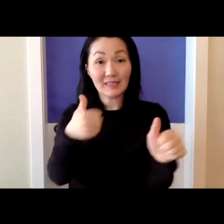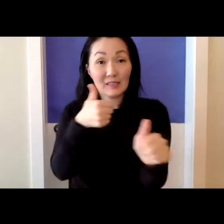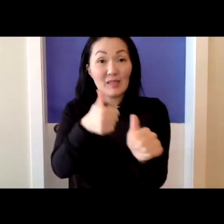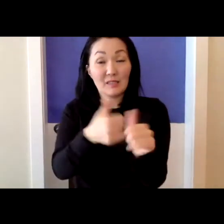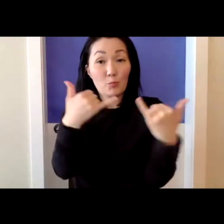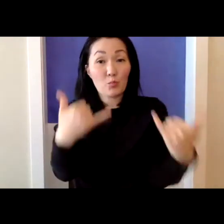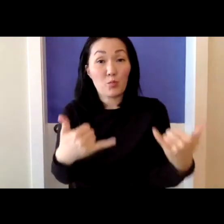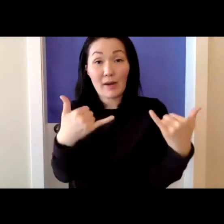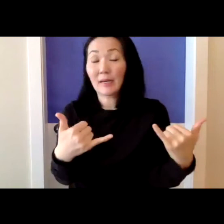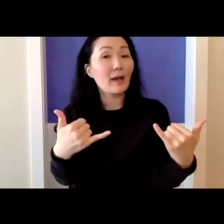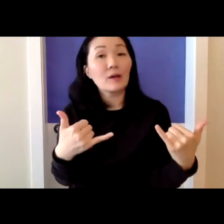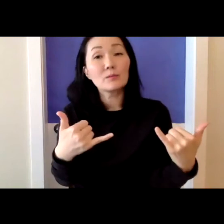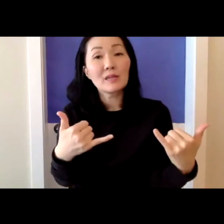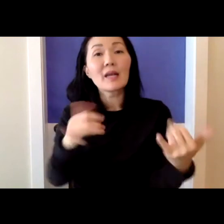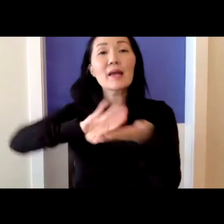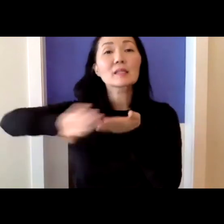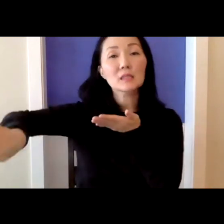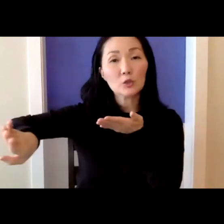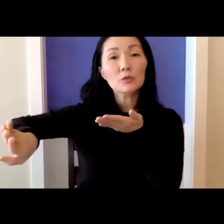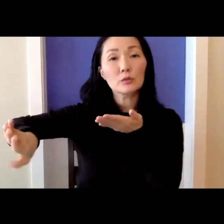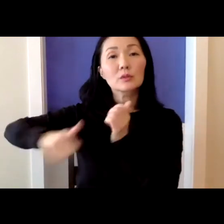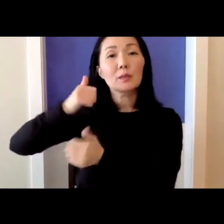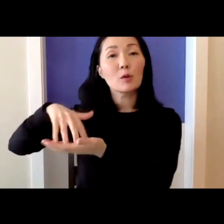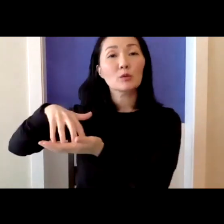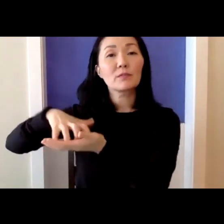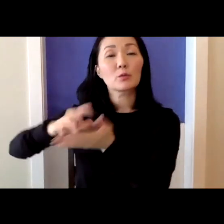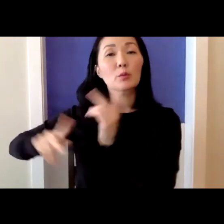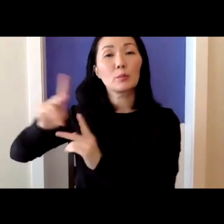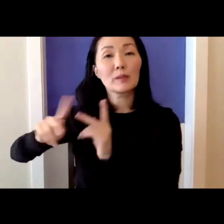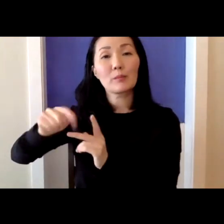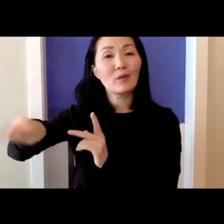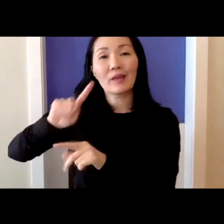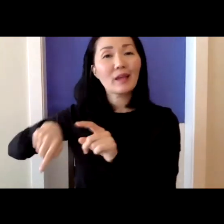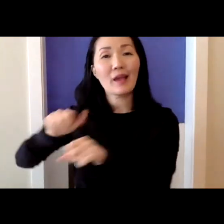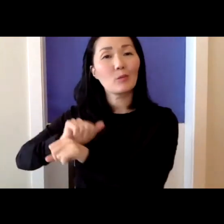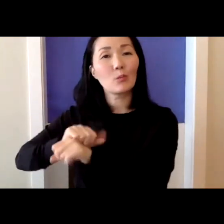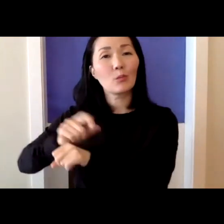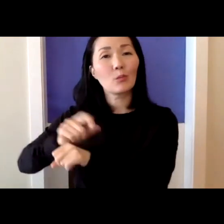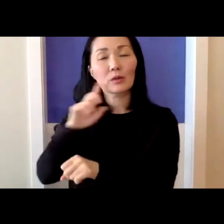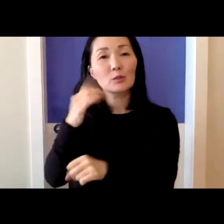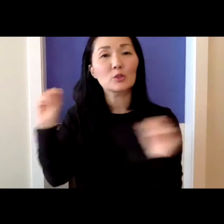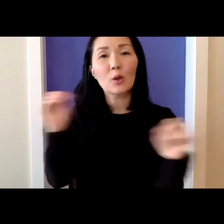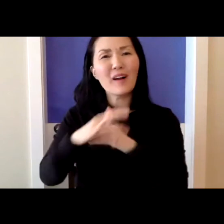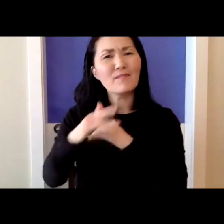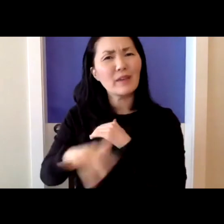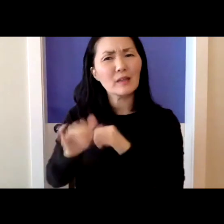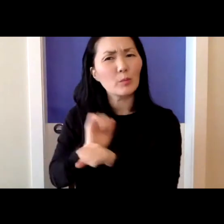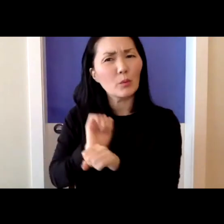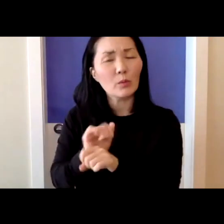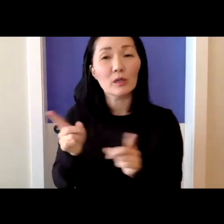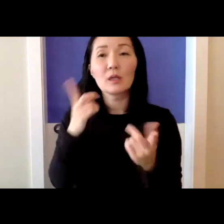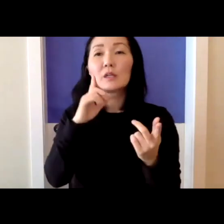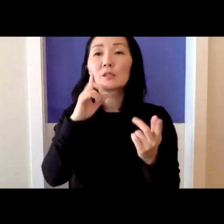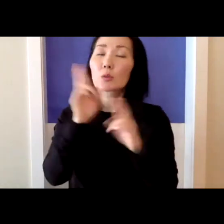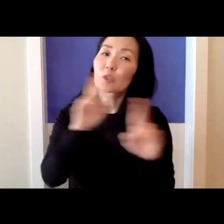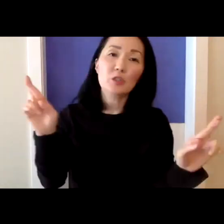actively and very effectively excludes the most vulnerable from meaningfully partaking in the economy. And now is the time to make sure that long-awaited change will finally